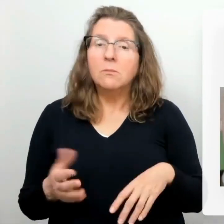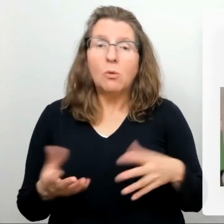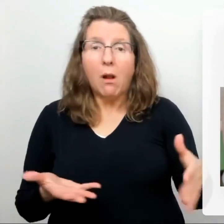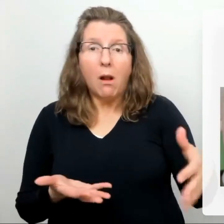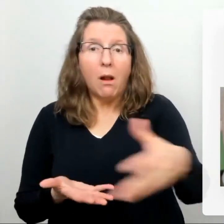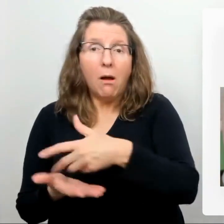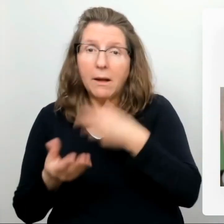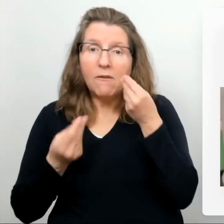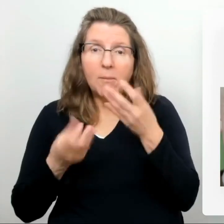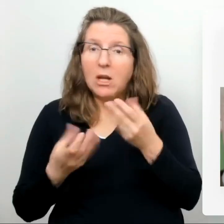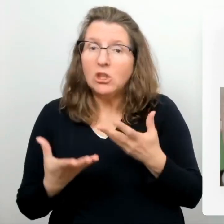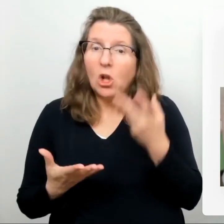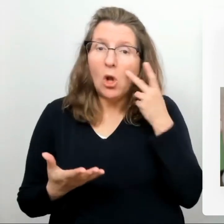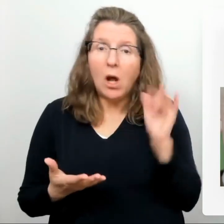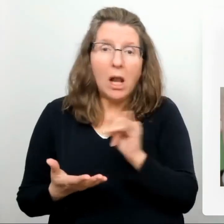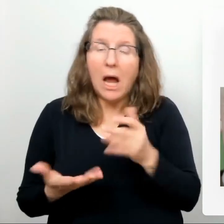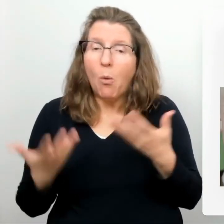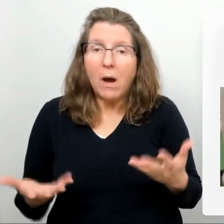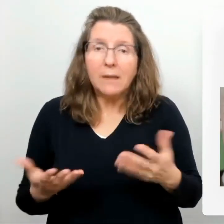We learned that for Aiden,